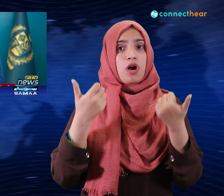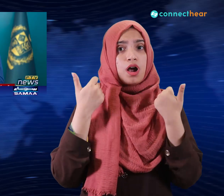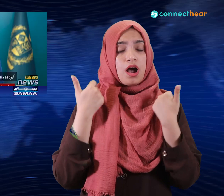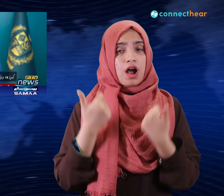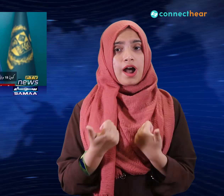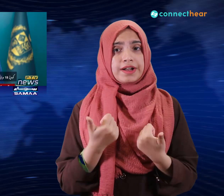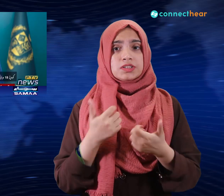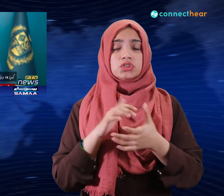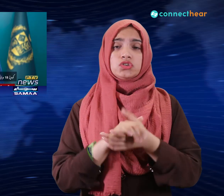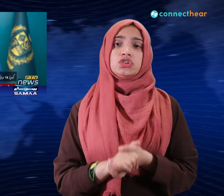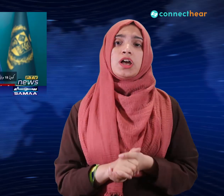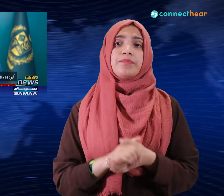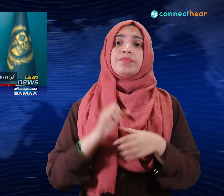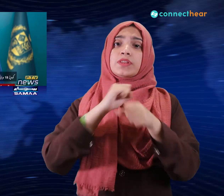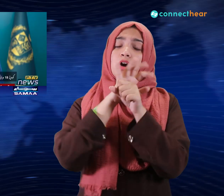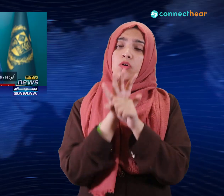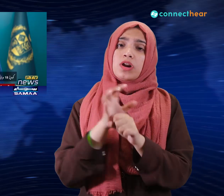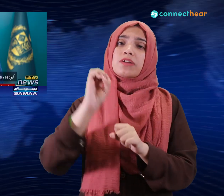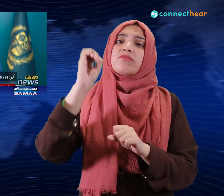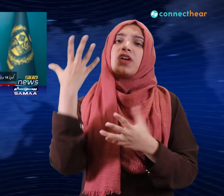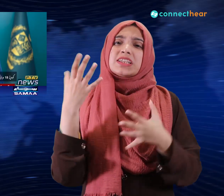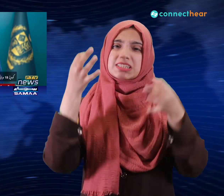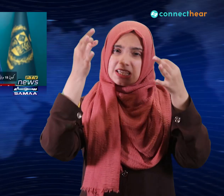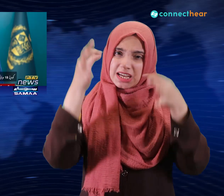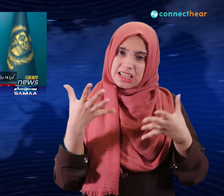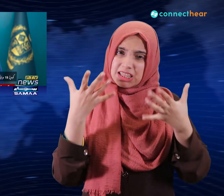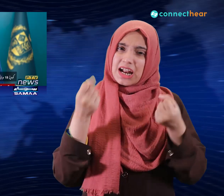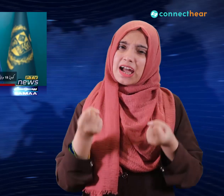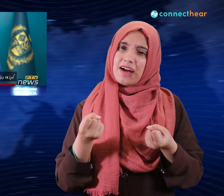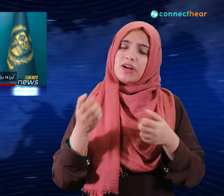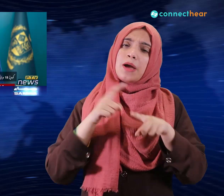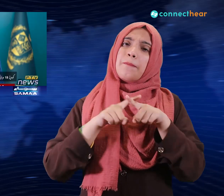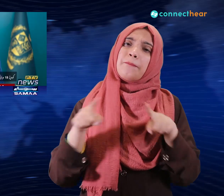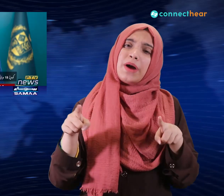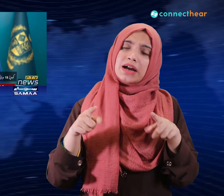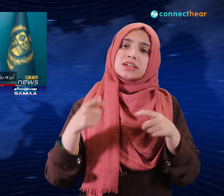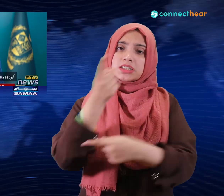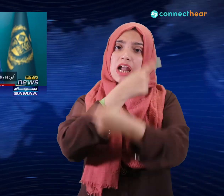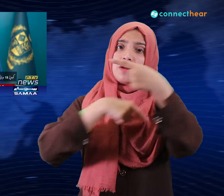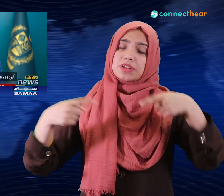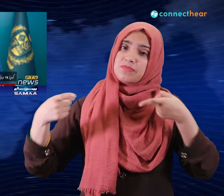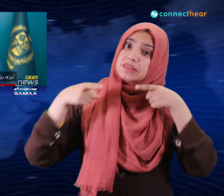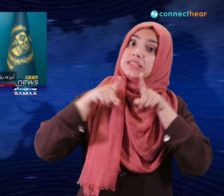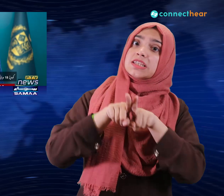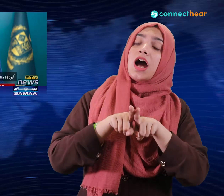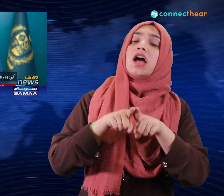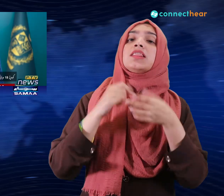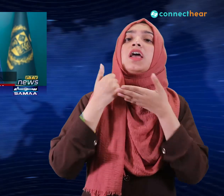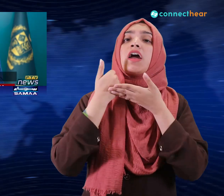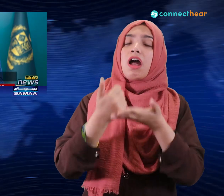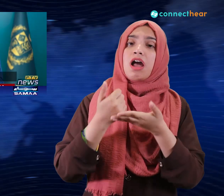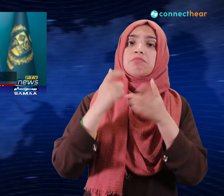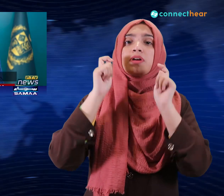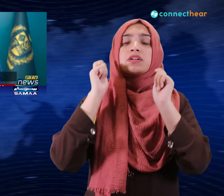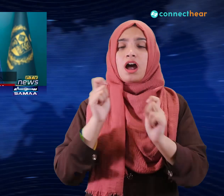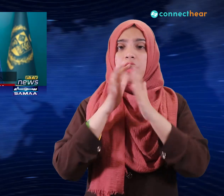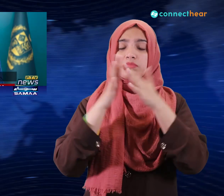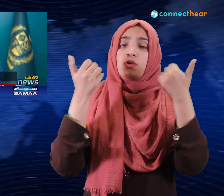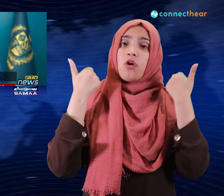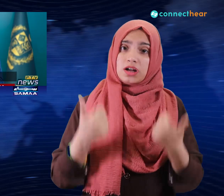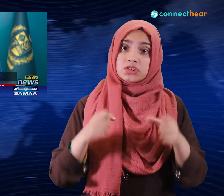Excellencies, the COVID-19 pandemic has once again revealed the essential unity of humanity and the